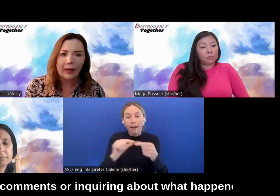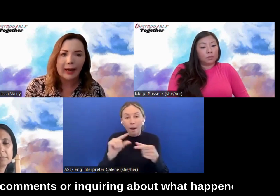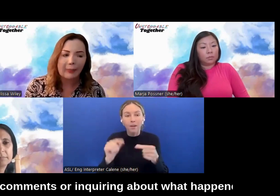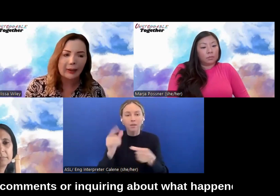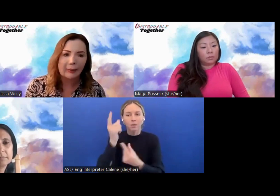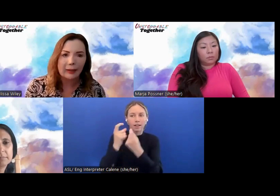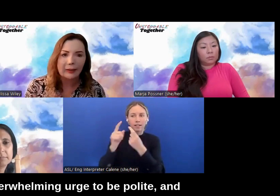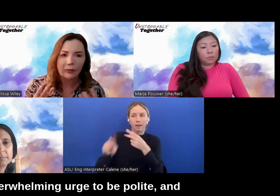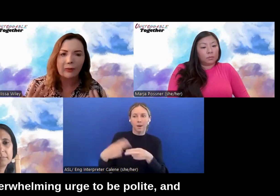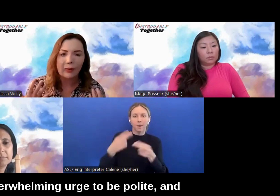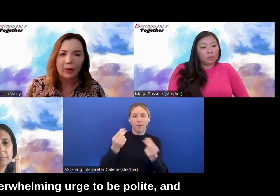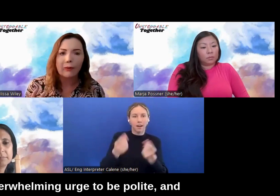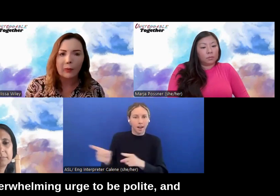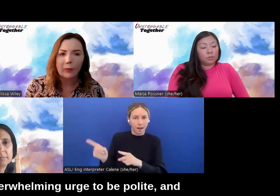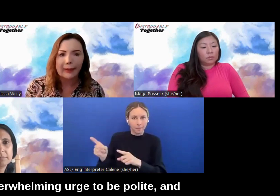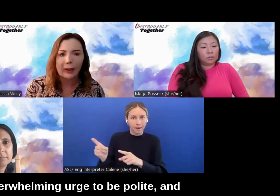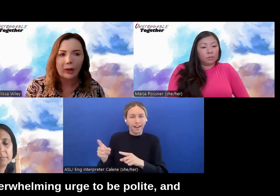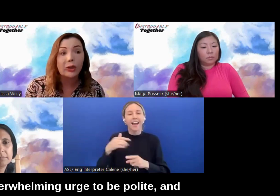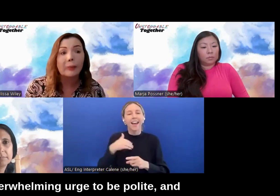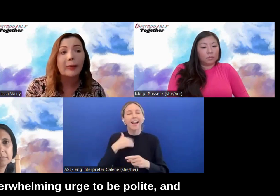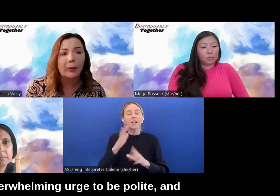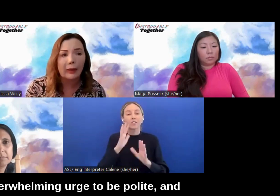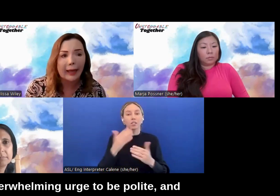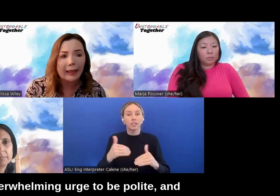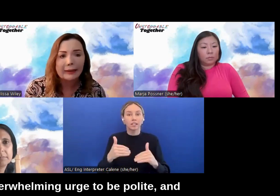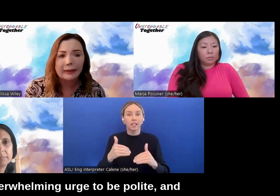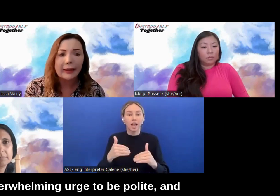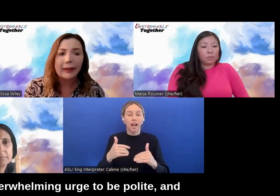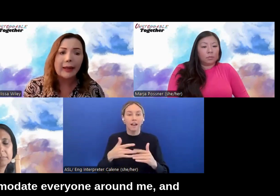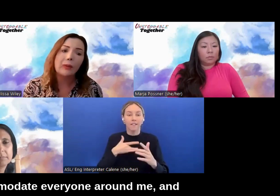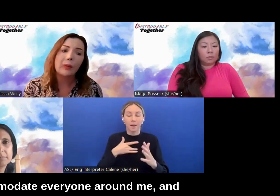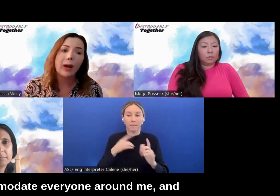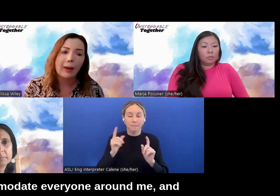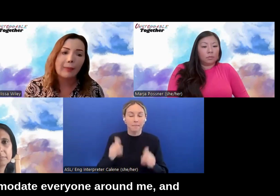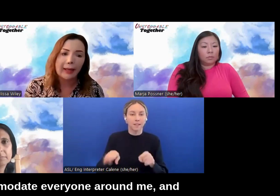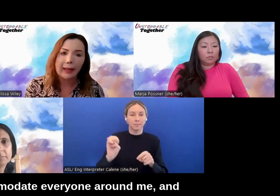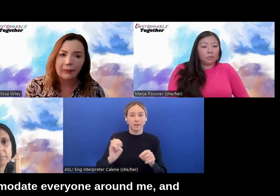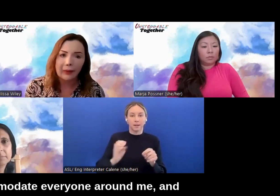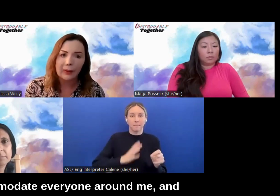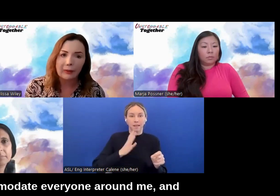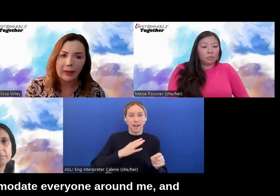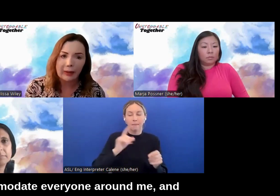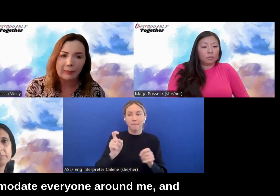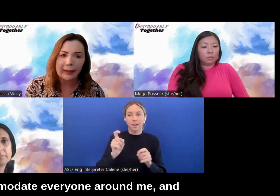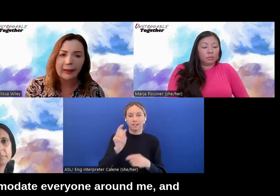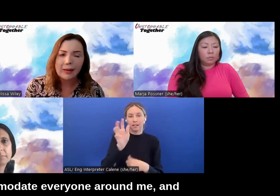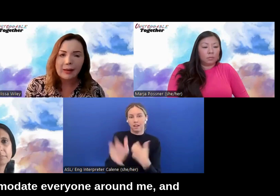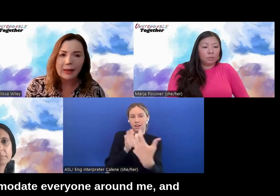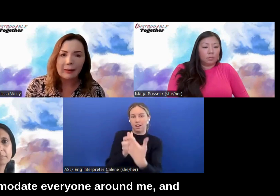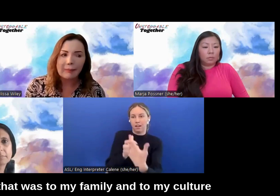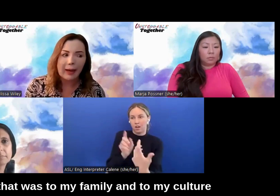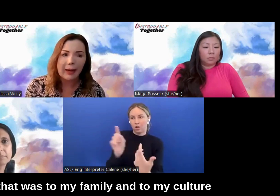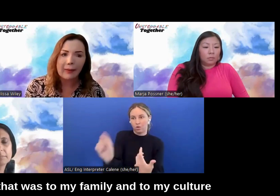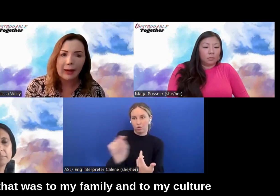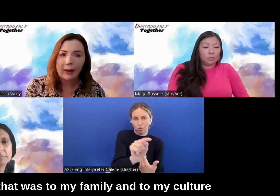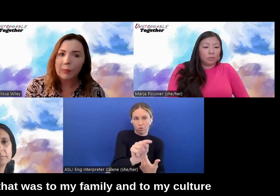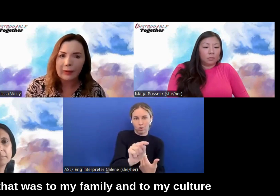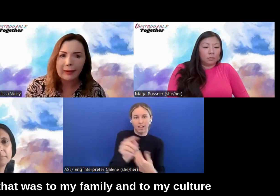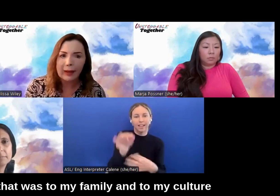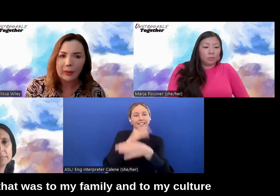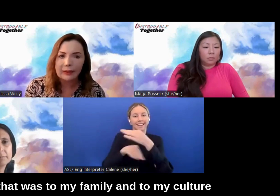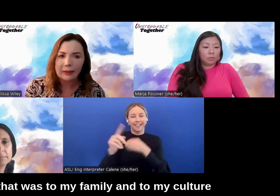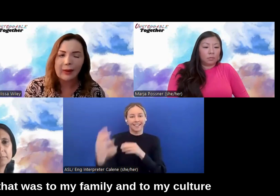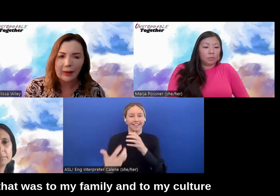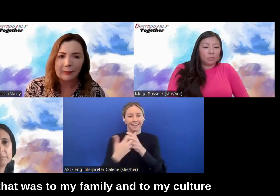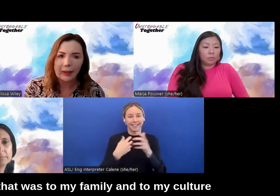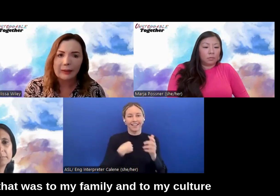about what happened to me, this sort of overwhelming urge to be polite and to accommodate everyone around me, and how important